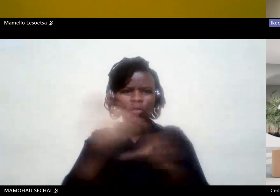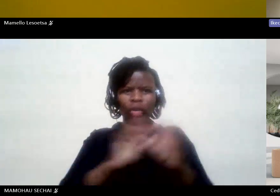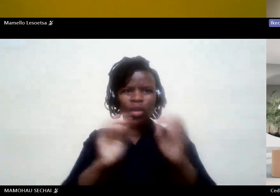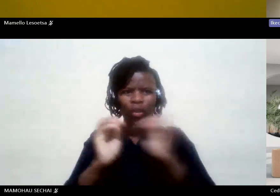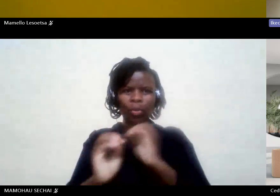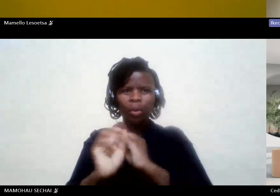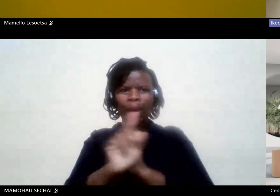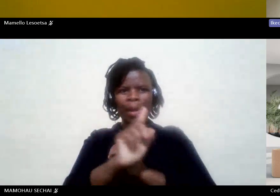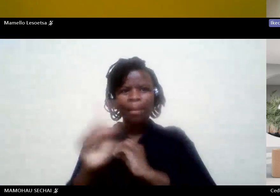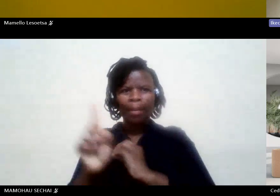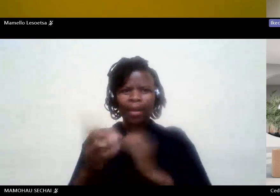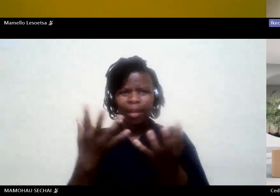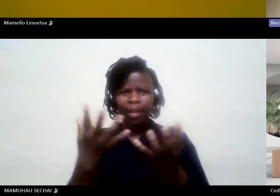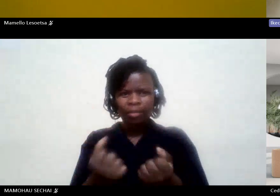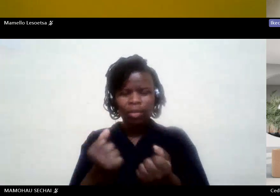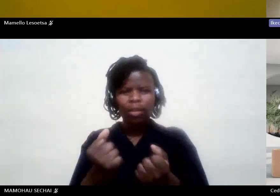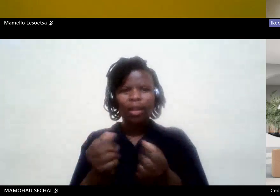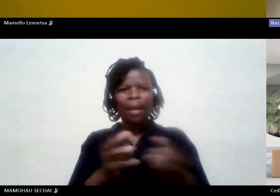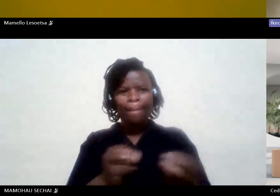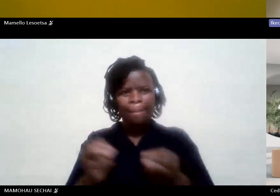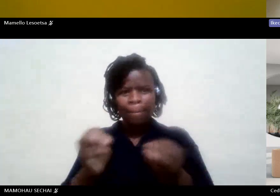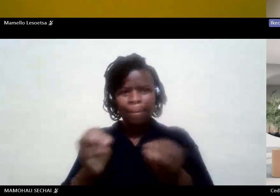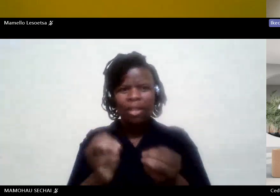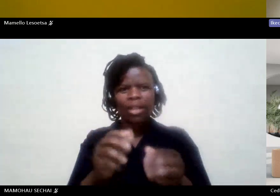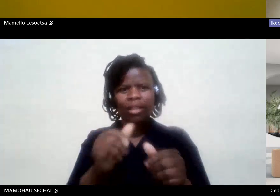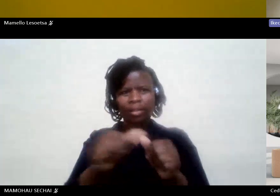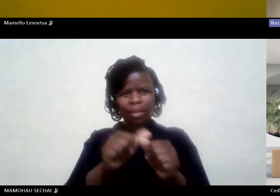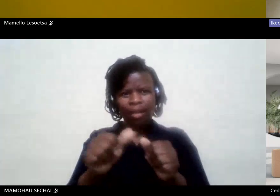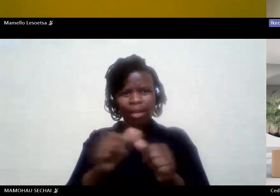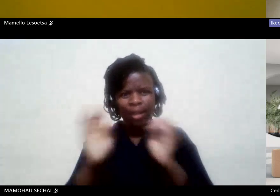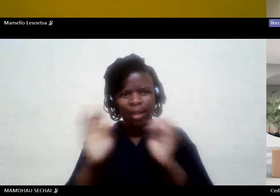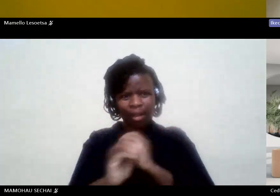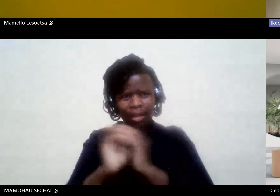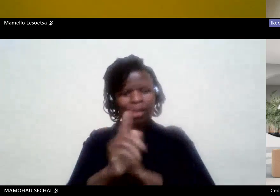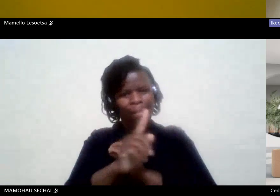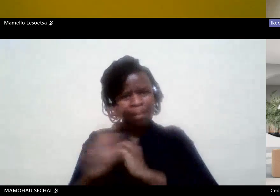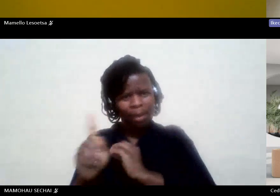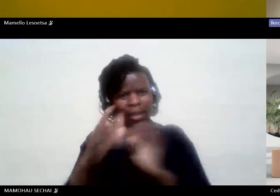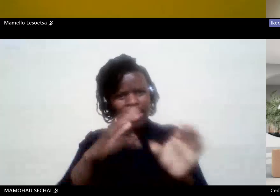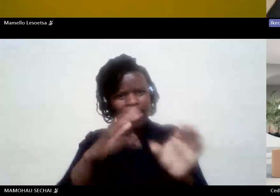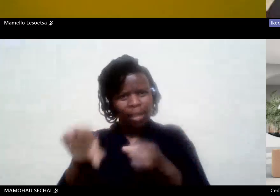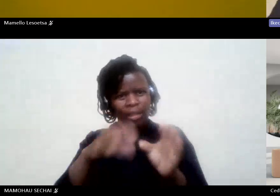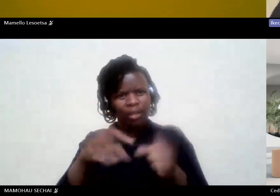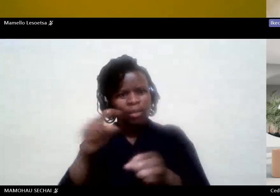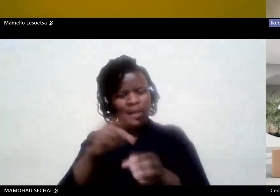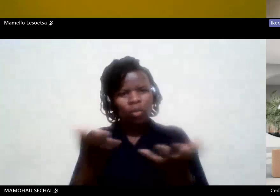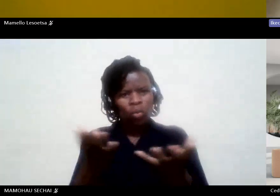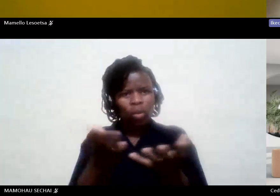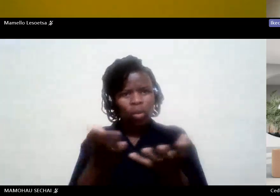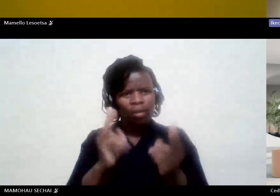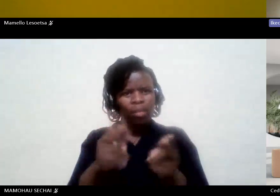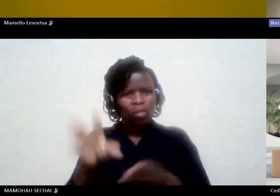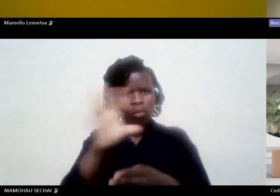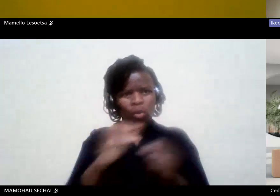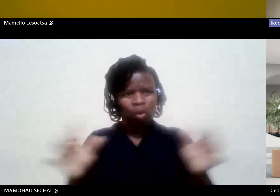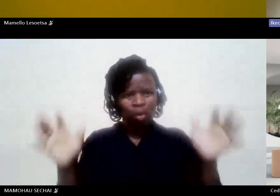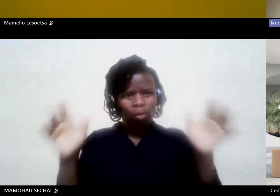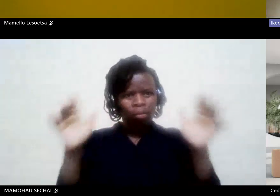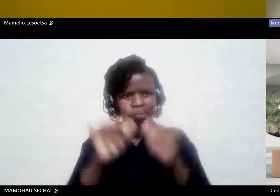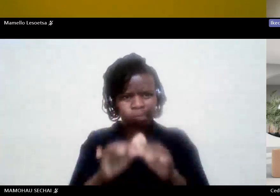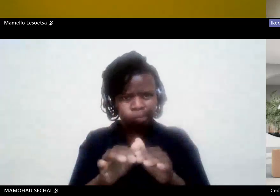nothing. So I'm sure you see this. You've probably witnessed these activities where able-bodied people are blindfolded, and